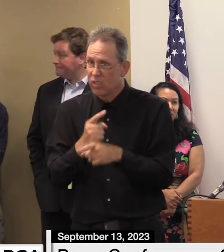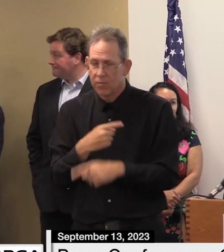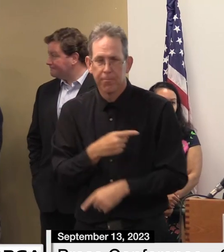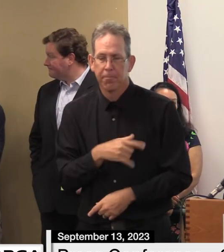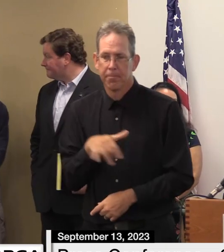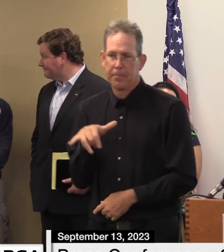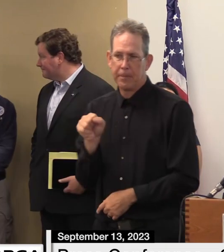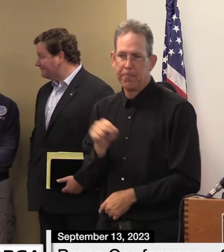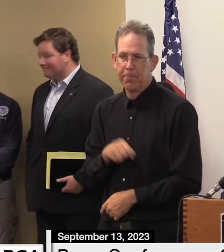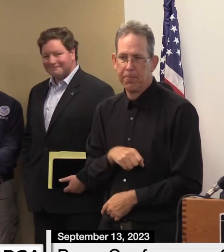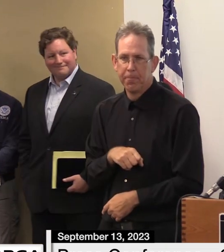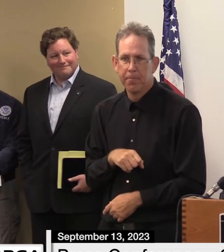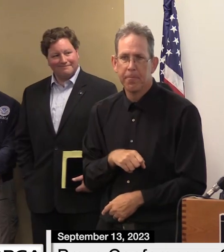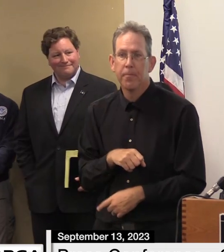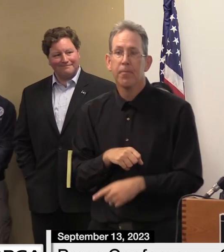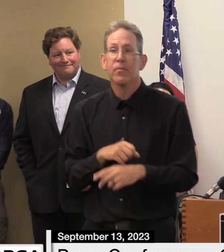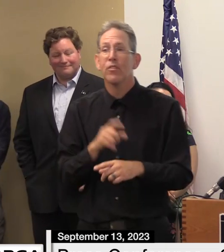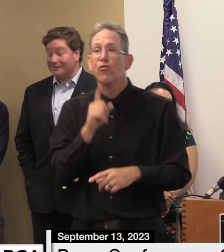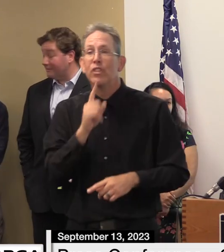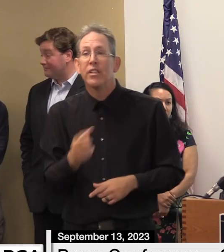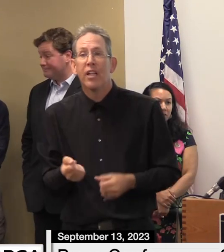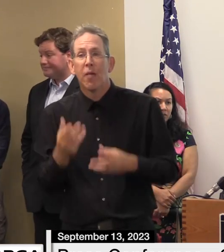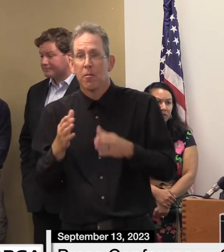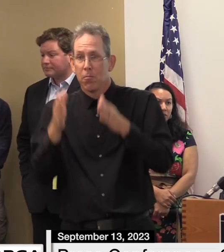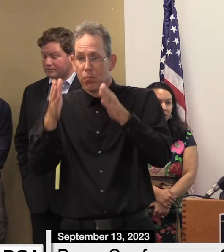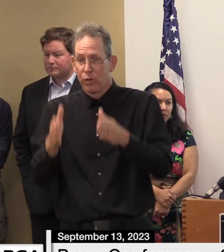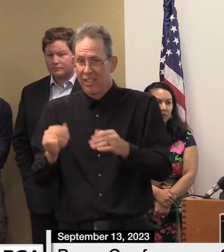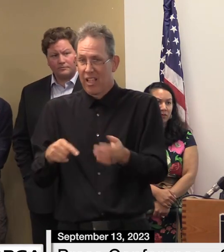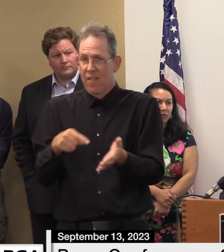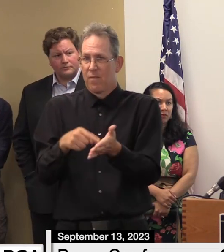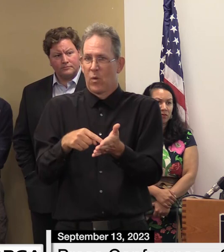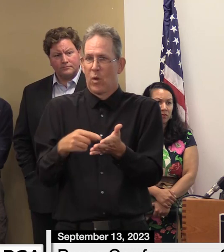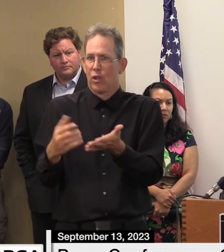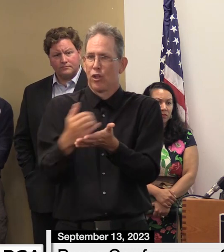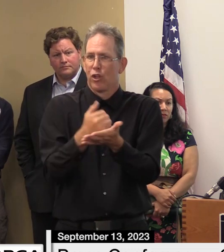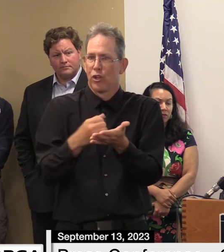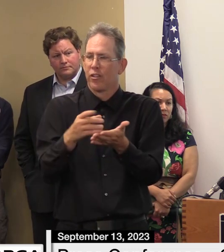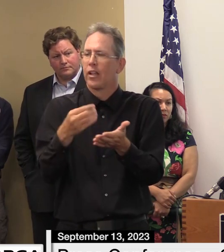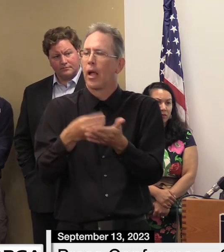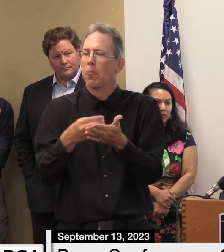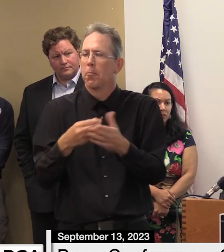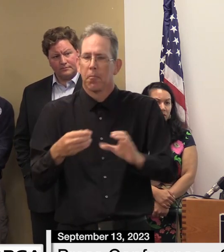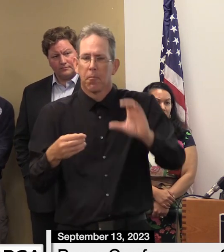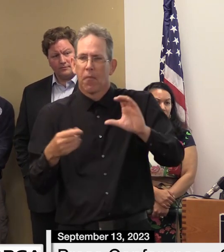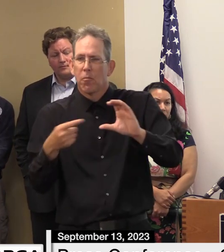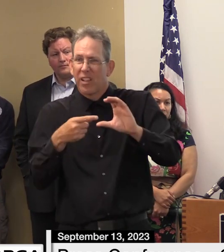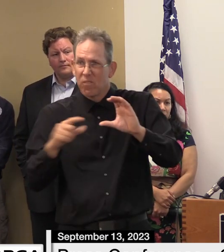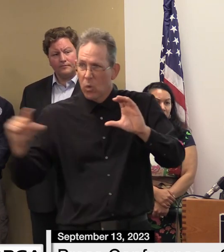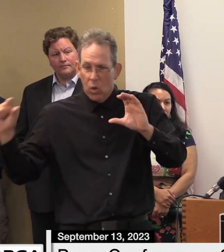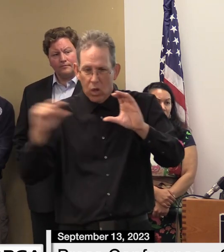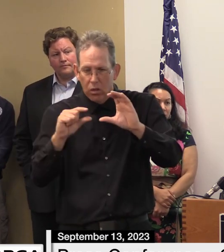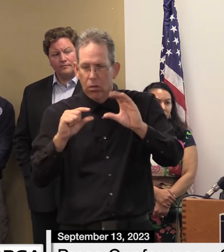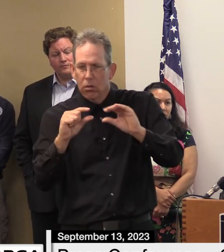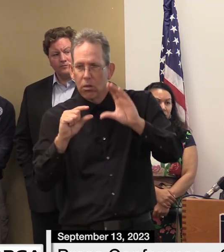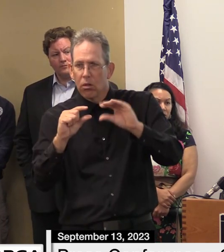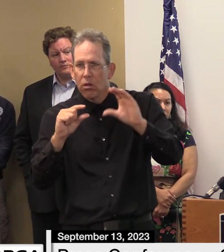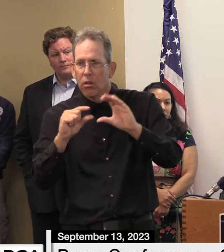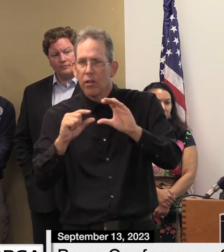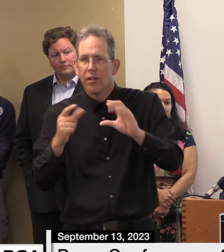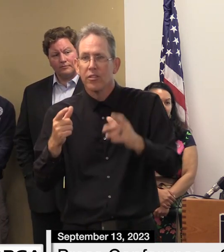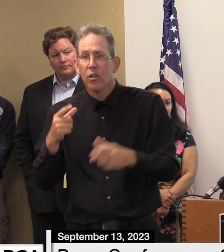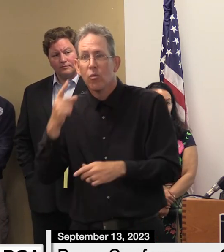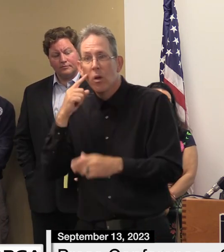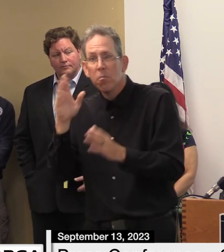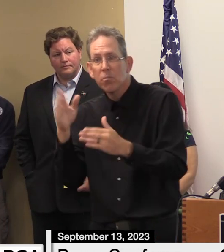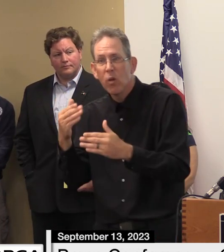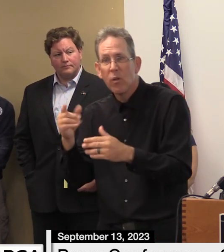all those, what someone can afford is going to be based on their income. So when I say $2,500 for a one-bedroom apartment,